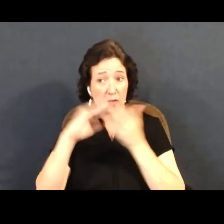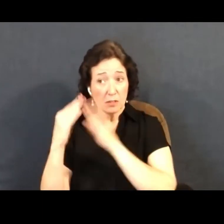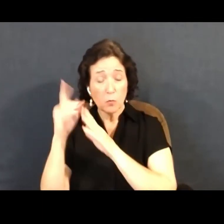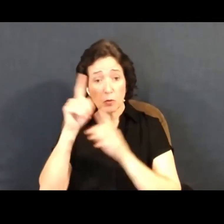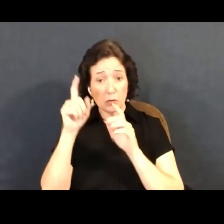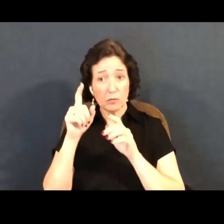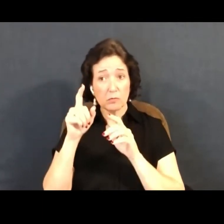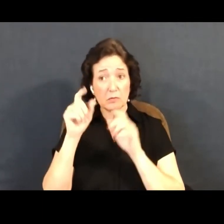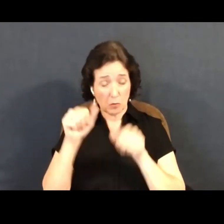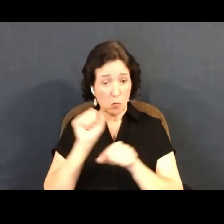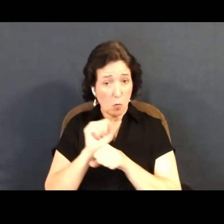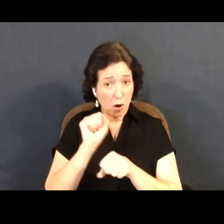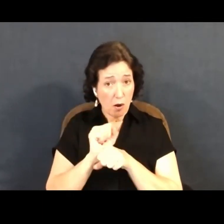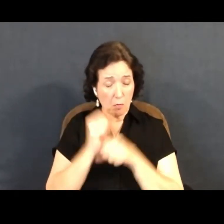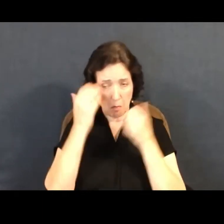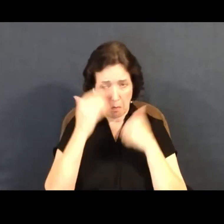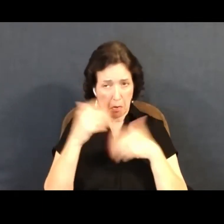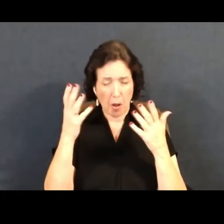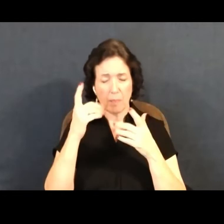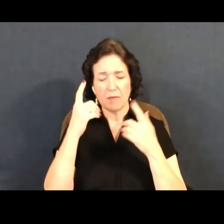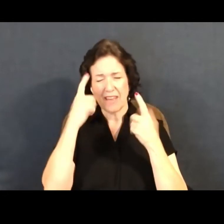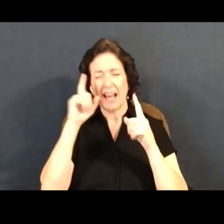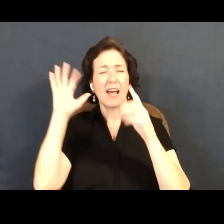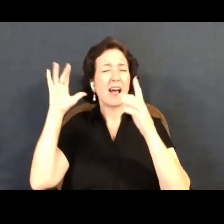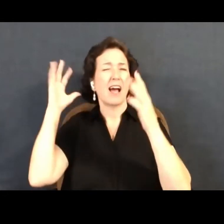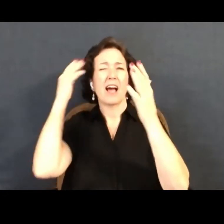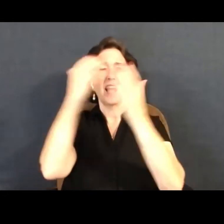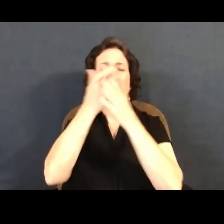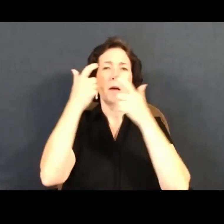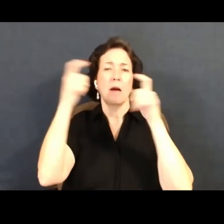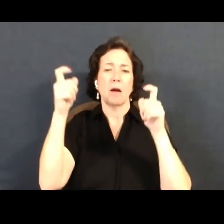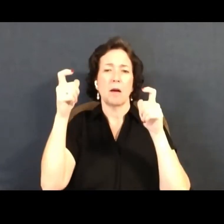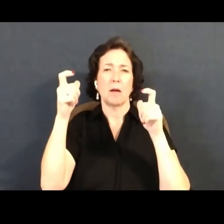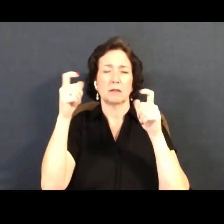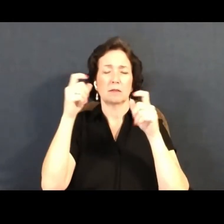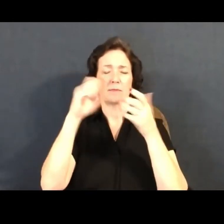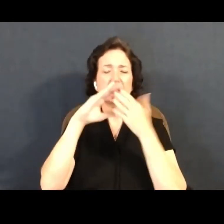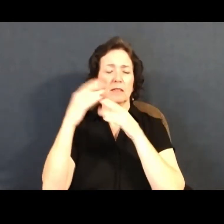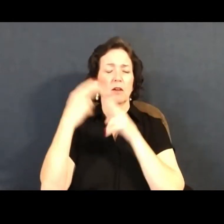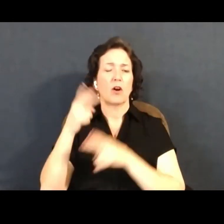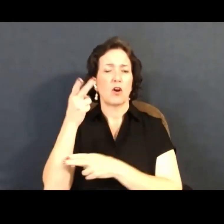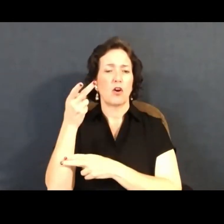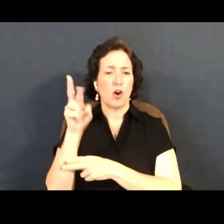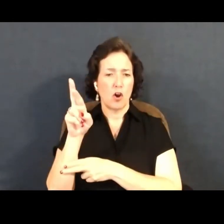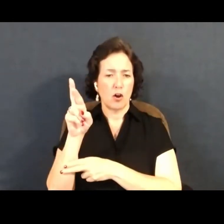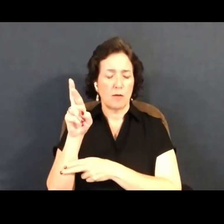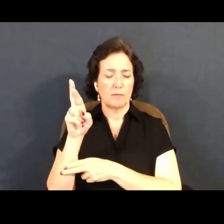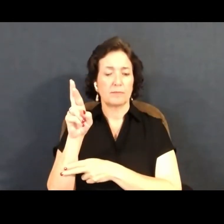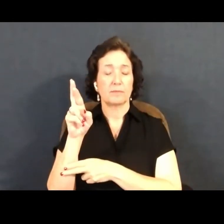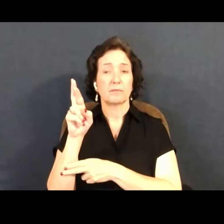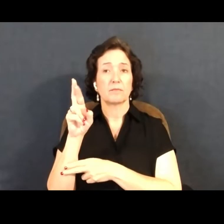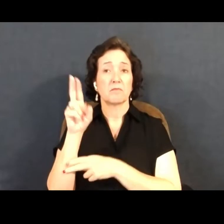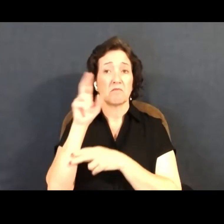some time, he reached the great city of Ur. He sat down when he reached the